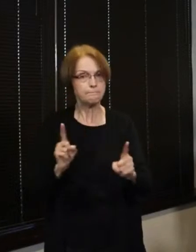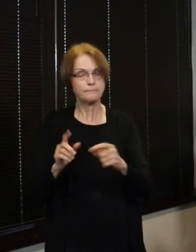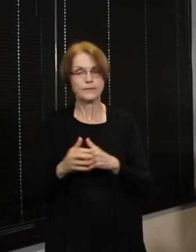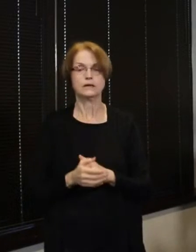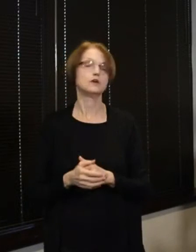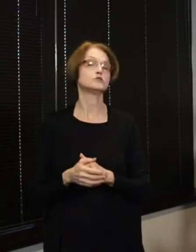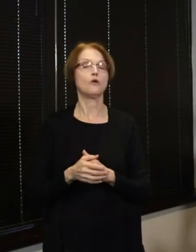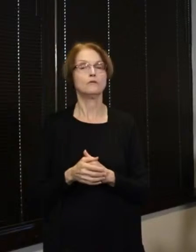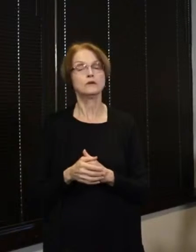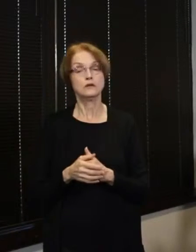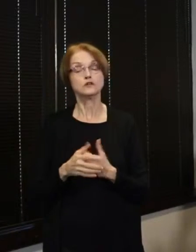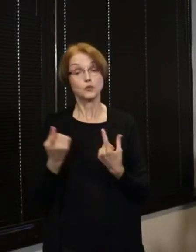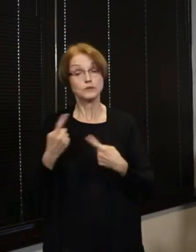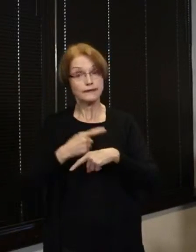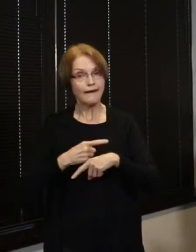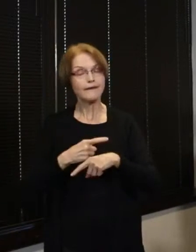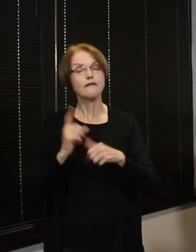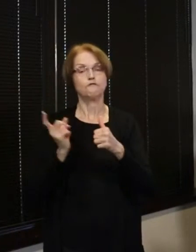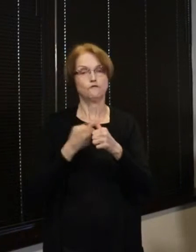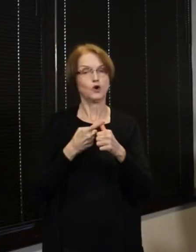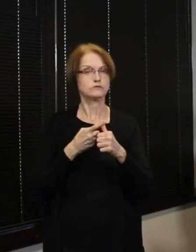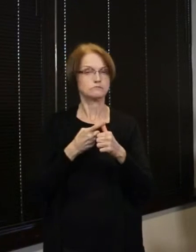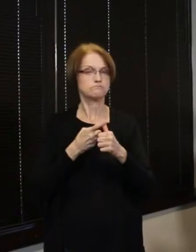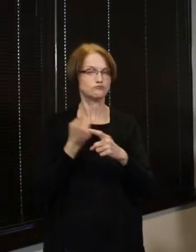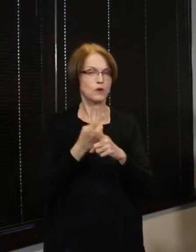modeling slides, and then we'll conclude.